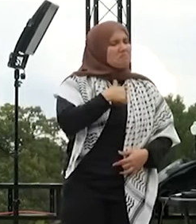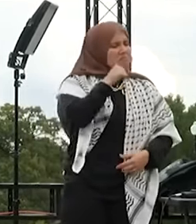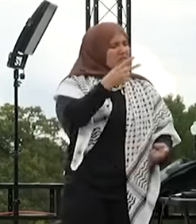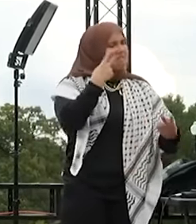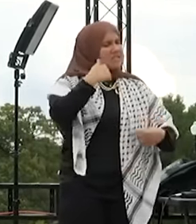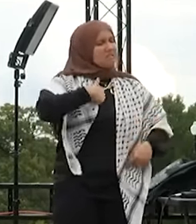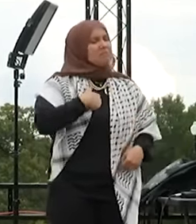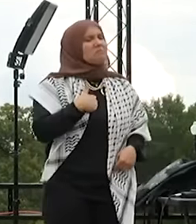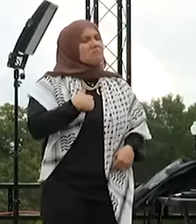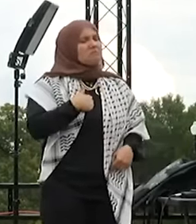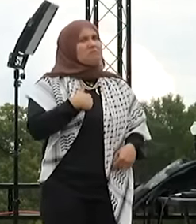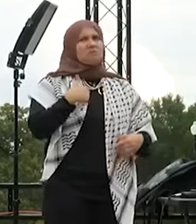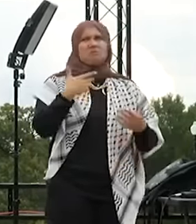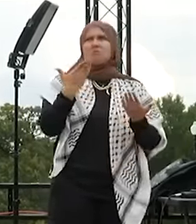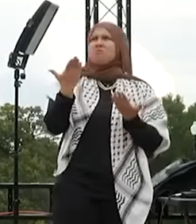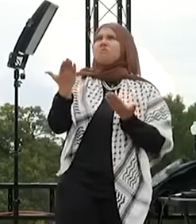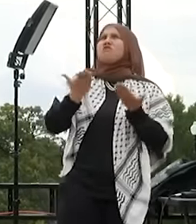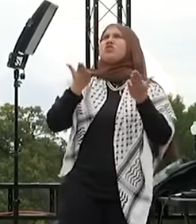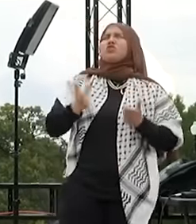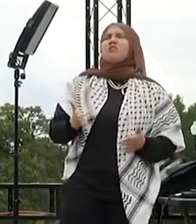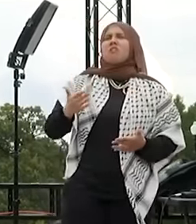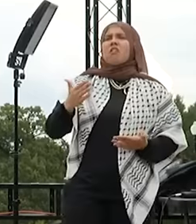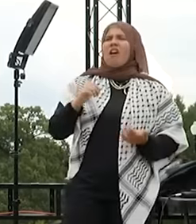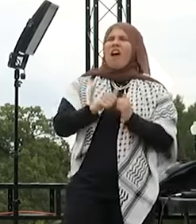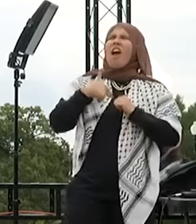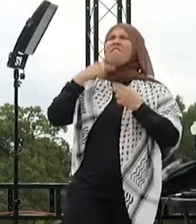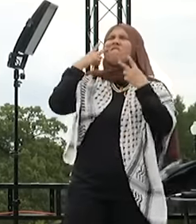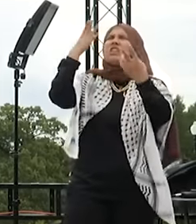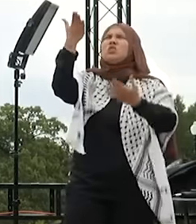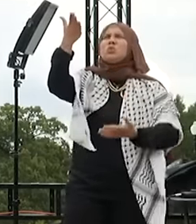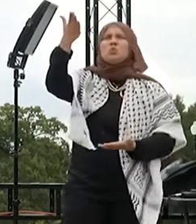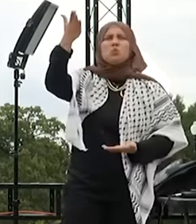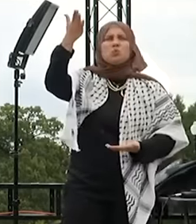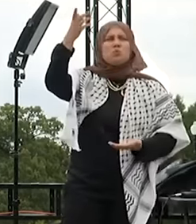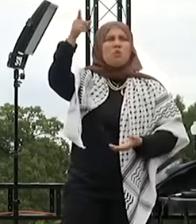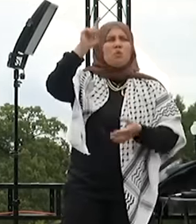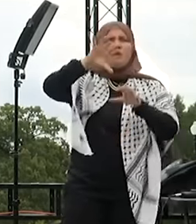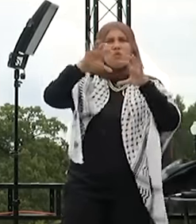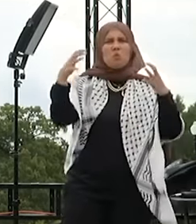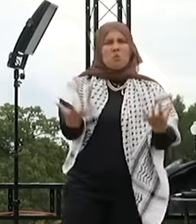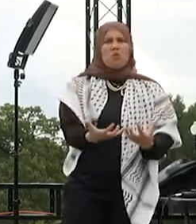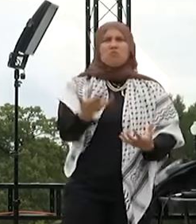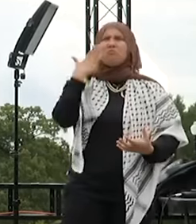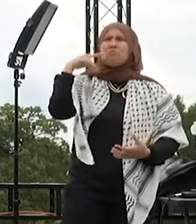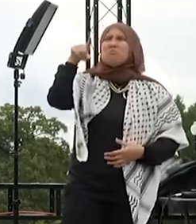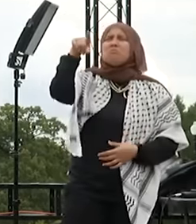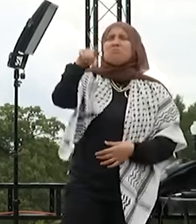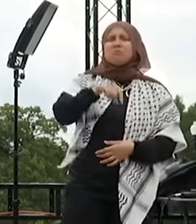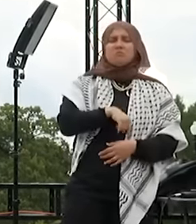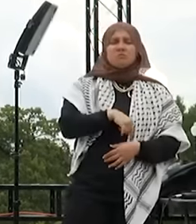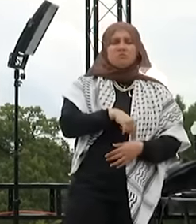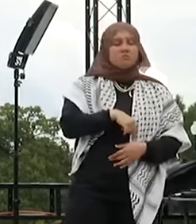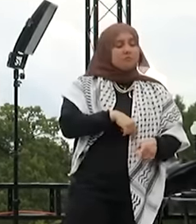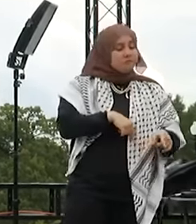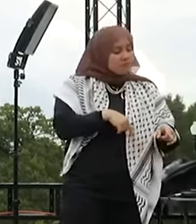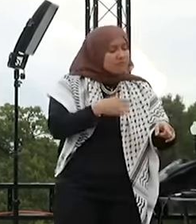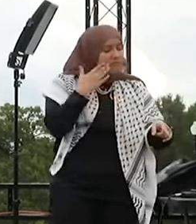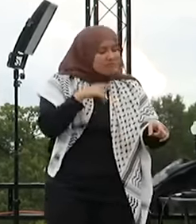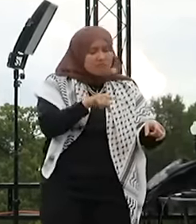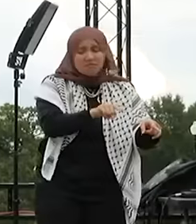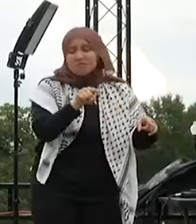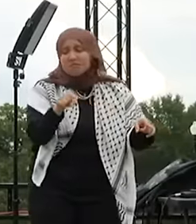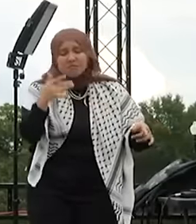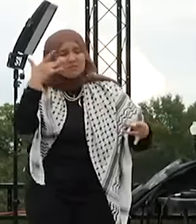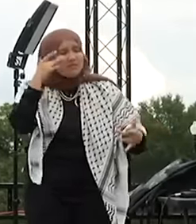visit me. Oh my Lord, how could I visit you and you are the Lord of the worlds? Don't you know that so and so was sick